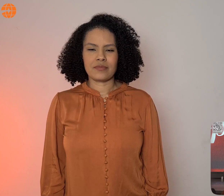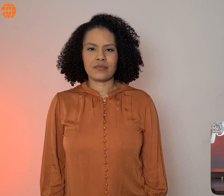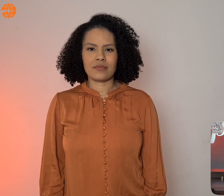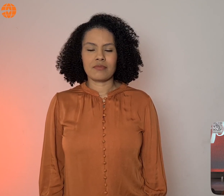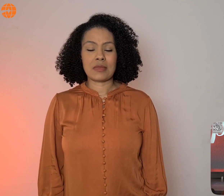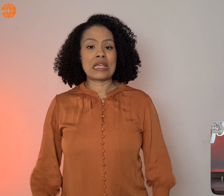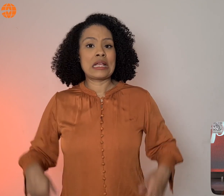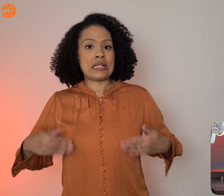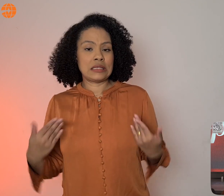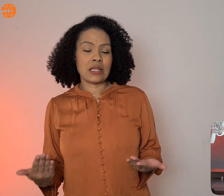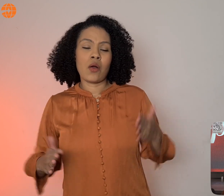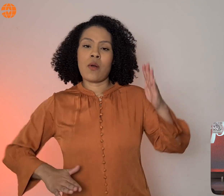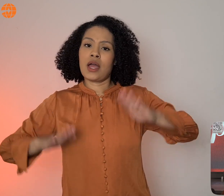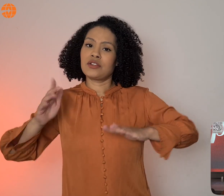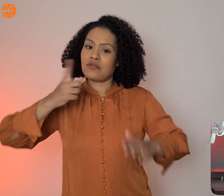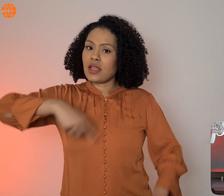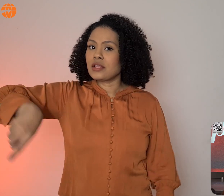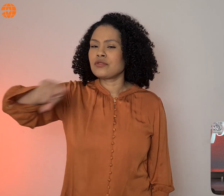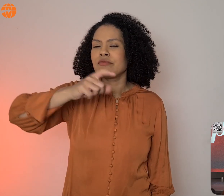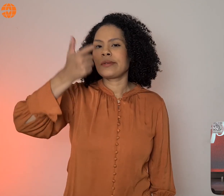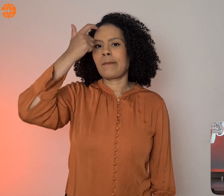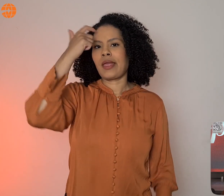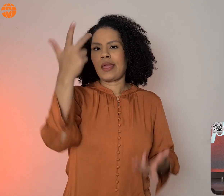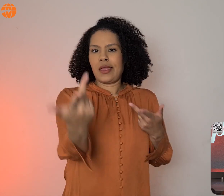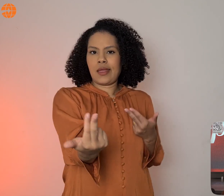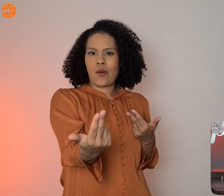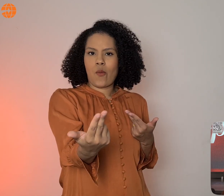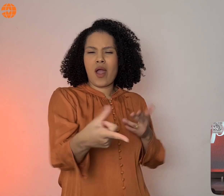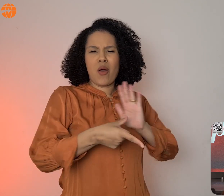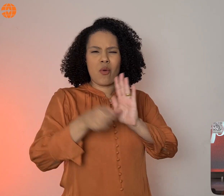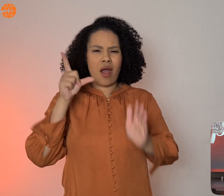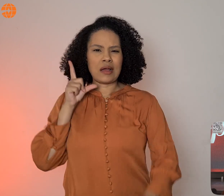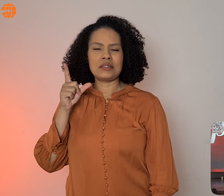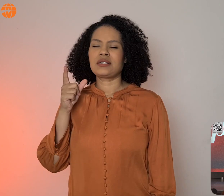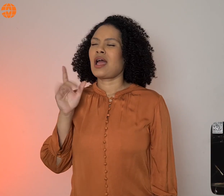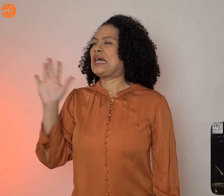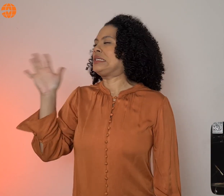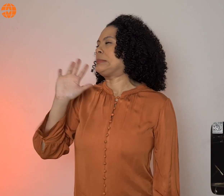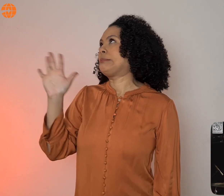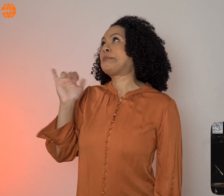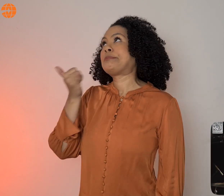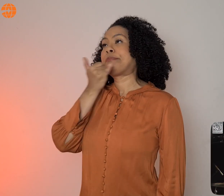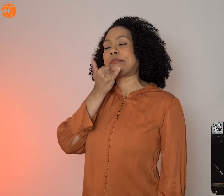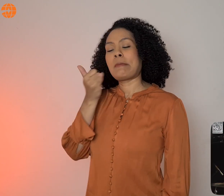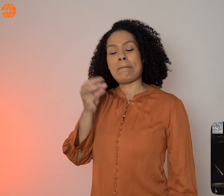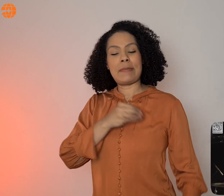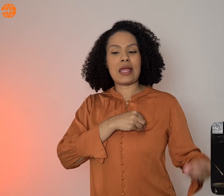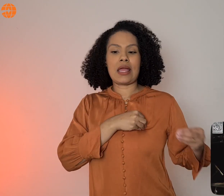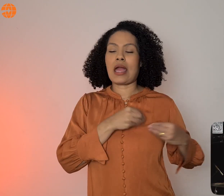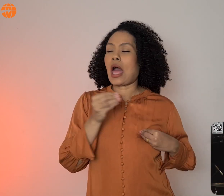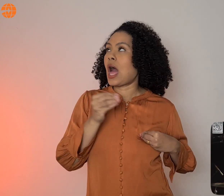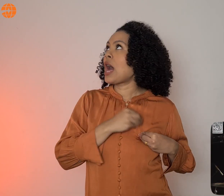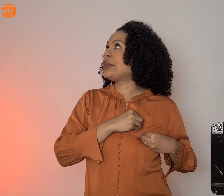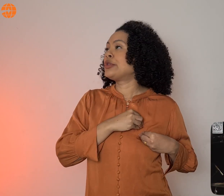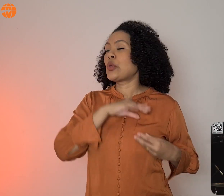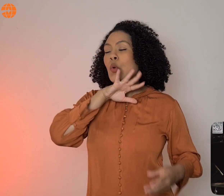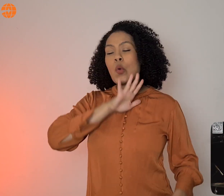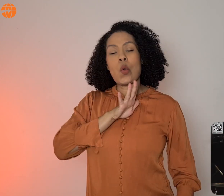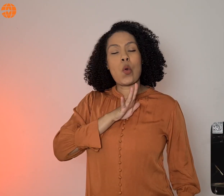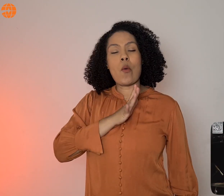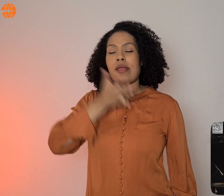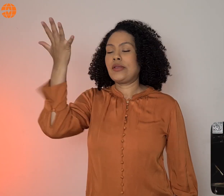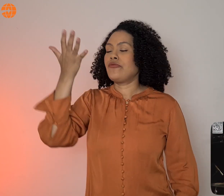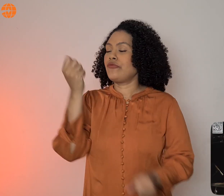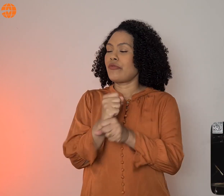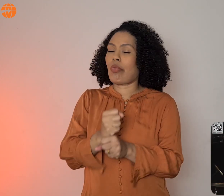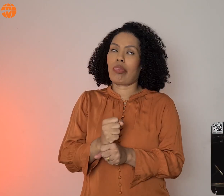well, my sin is too great. God can't forgive that. talvez você já pensou que nem eu, o meu pecado é muito grande, não tem como Deus perdoar esse negócio. That's actually a